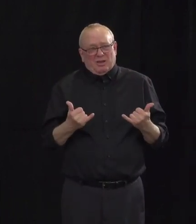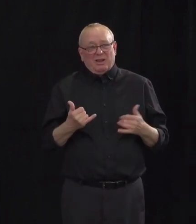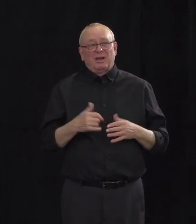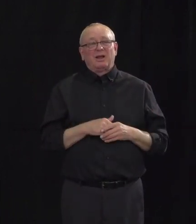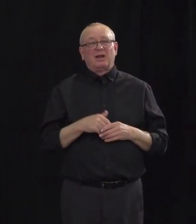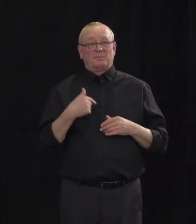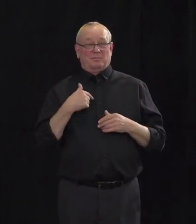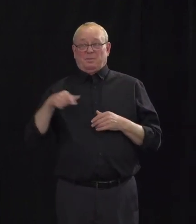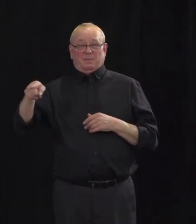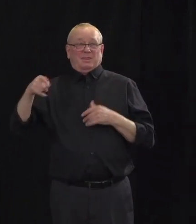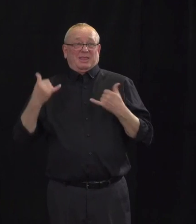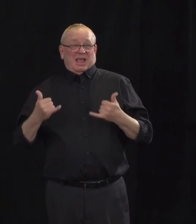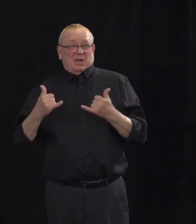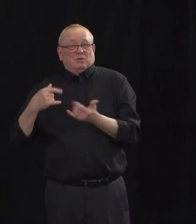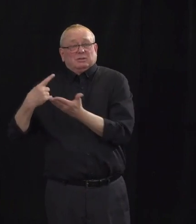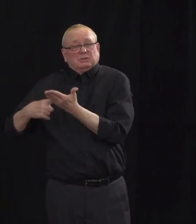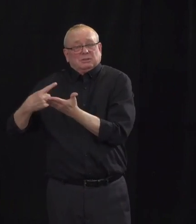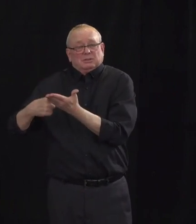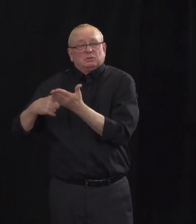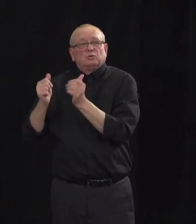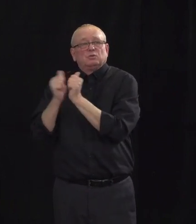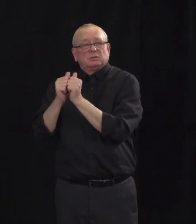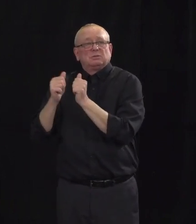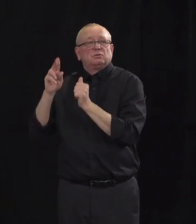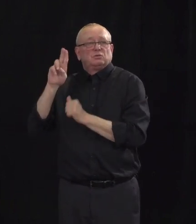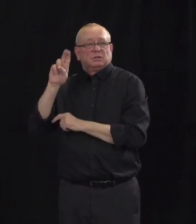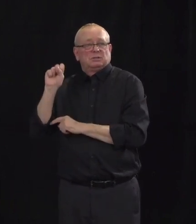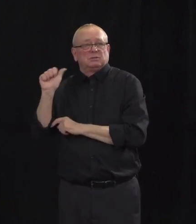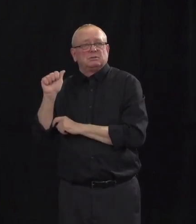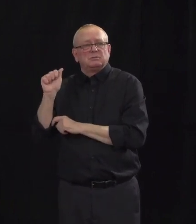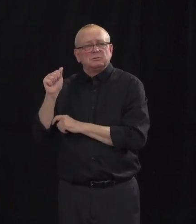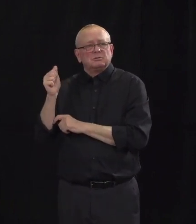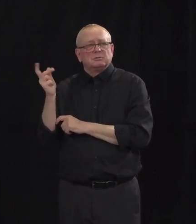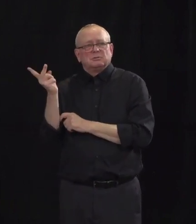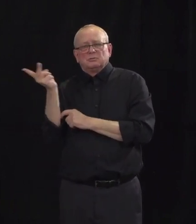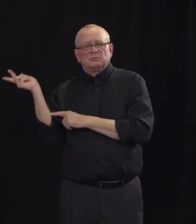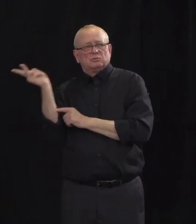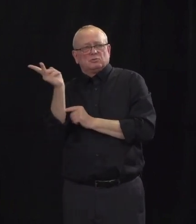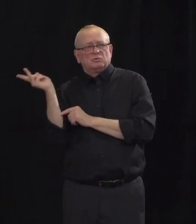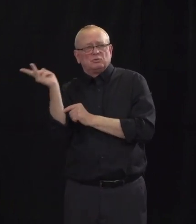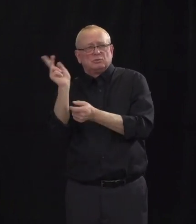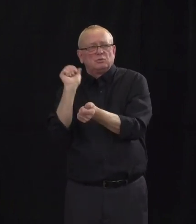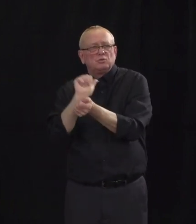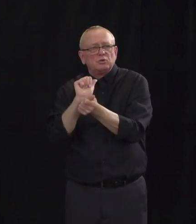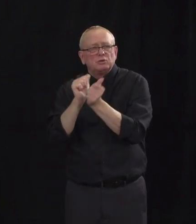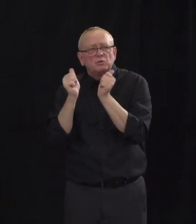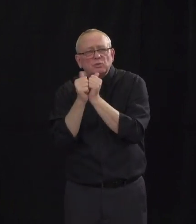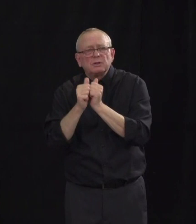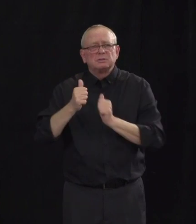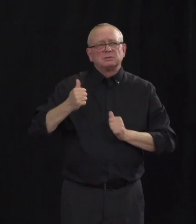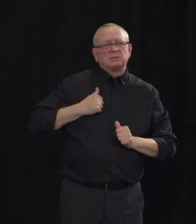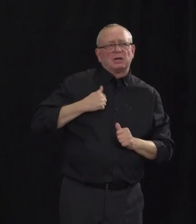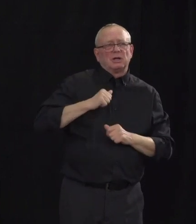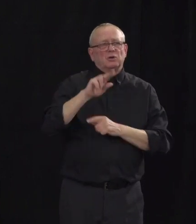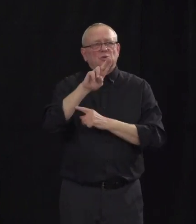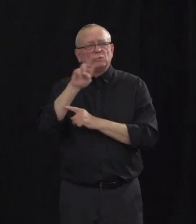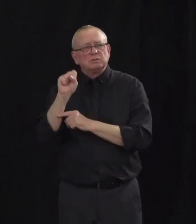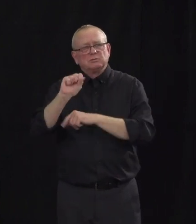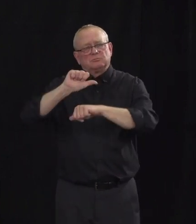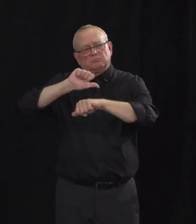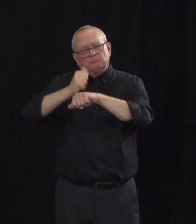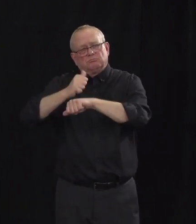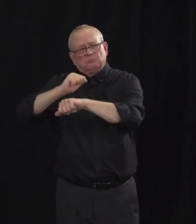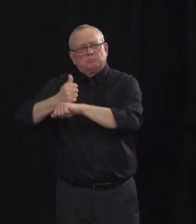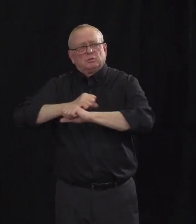coordinated action to protect the North American energy industry, which is a key part of our economy and represents millions of jobs in the North